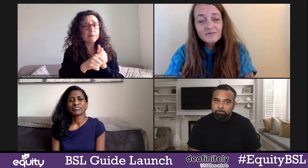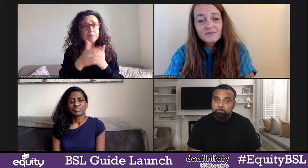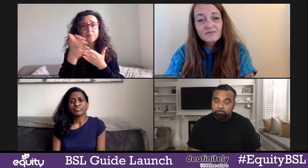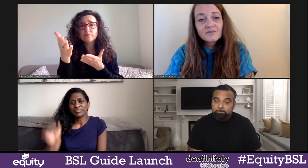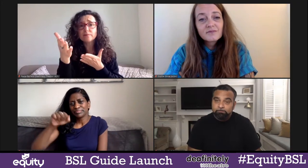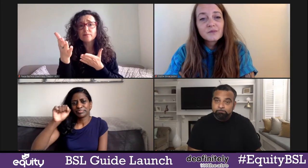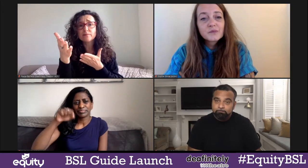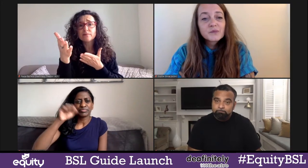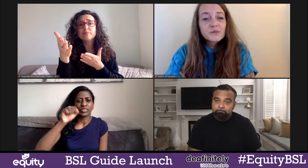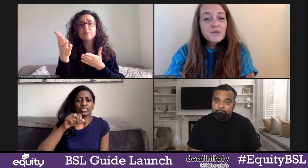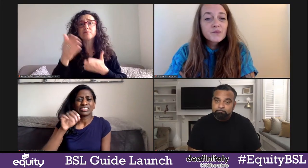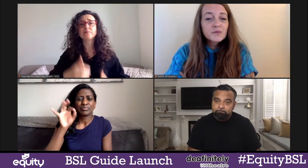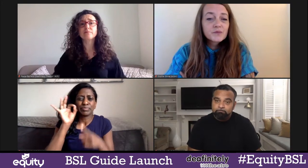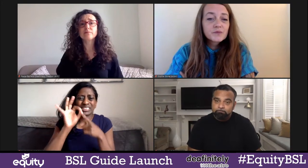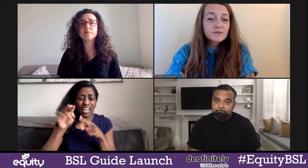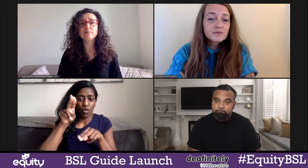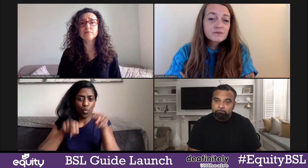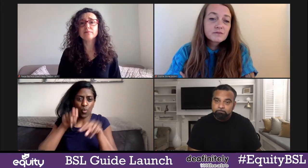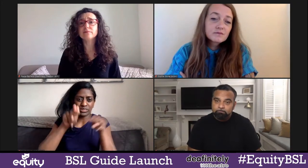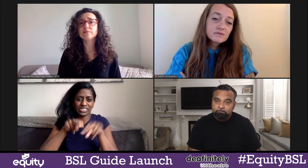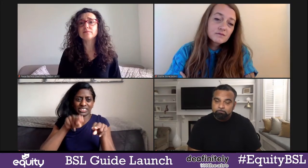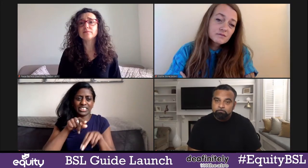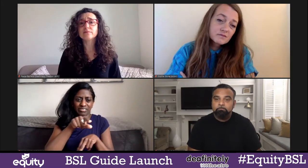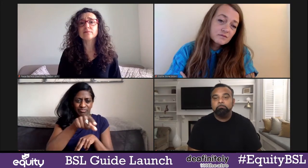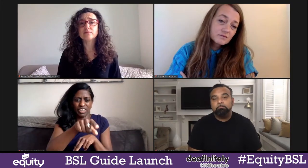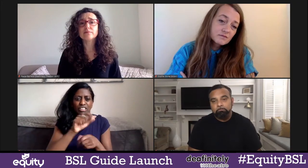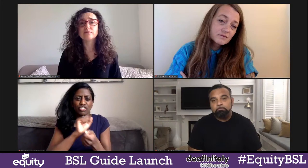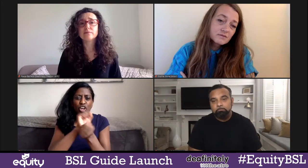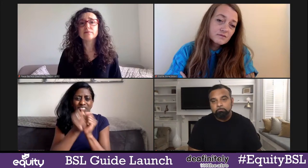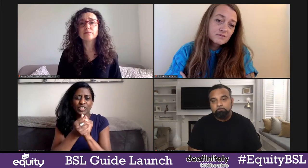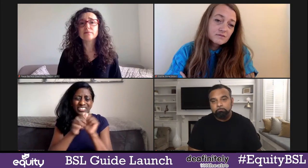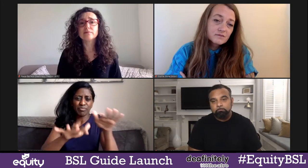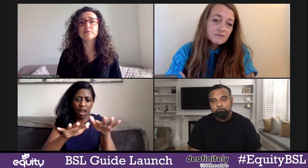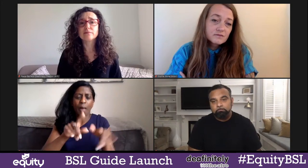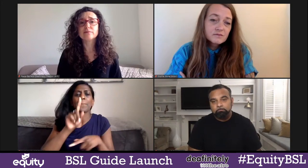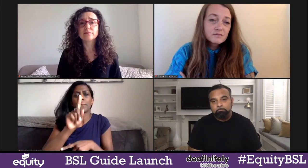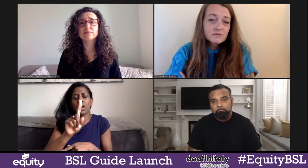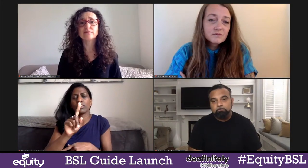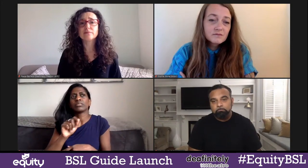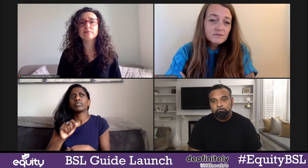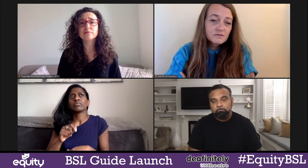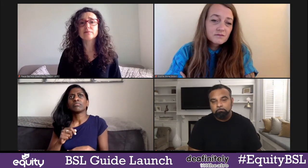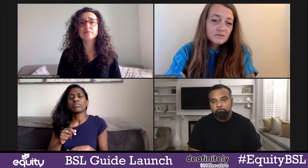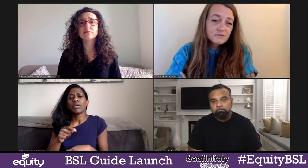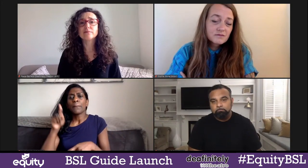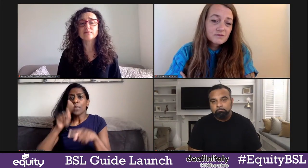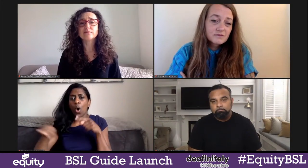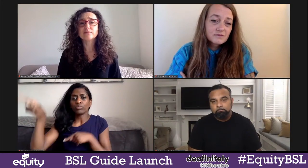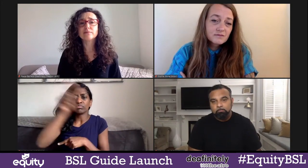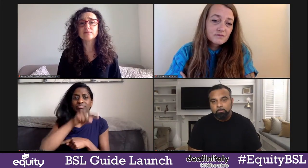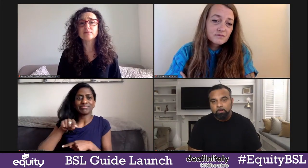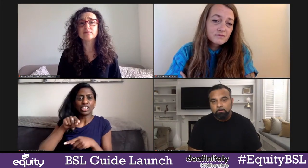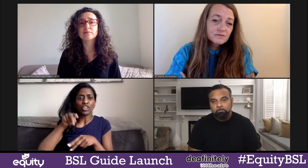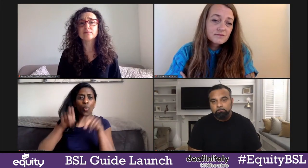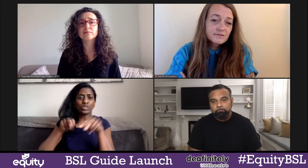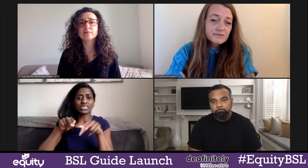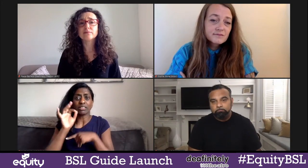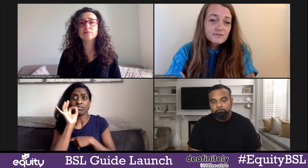have you experienced similar things in the industry? Yes, as Sophie has mentioned, I've had similar experiences in the audition process.